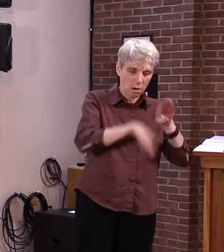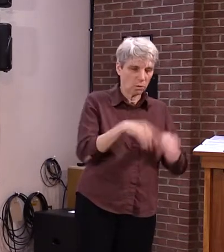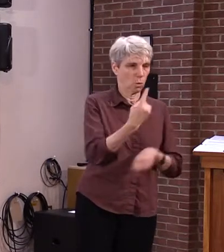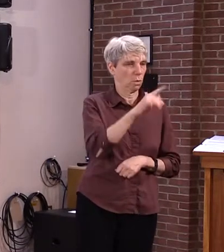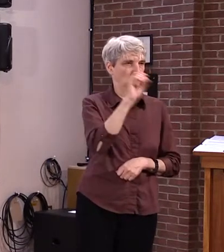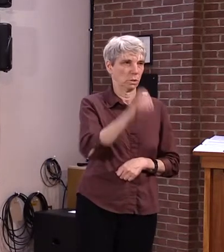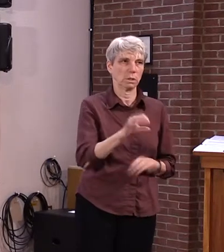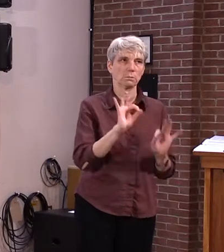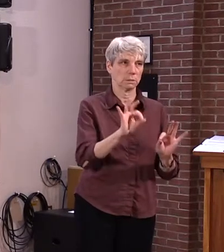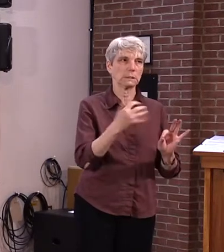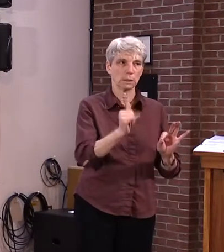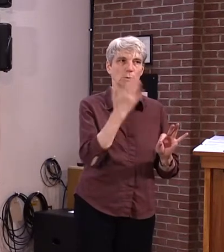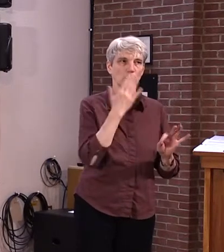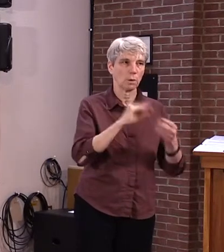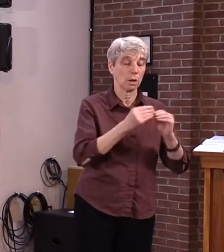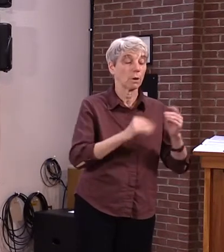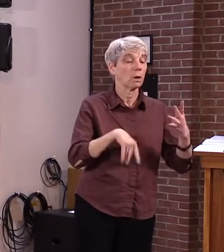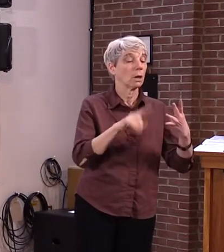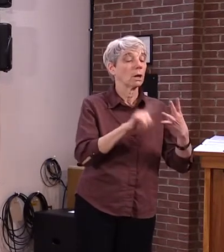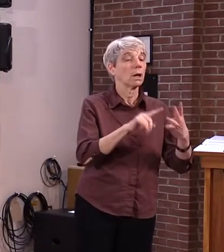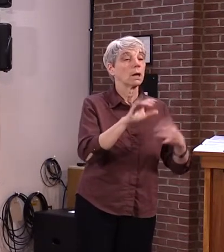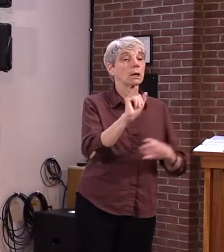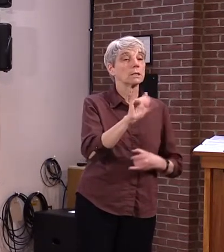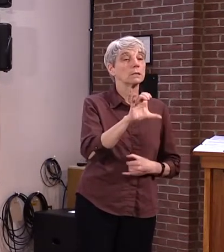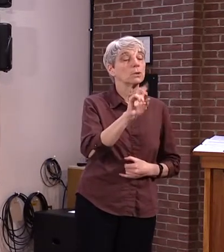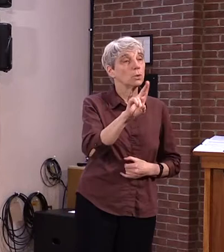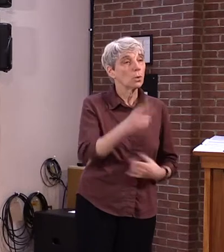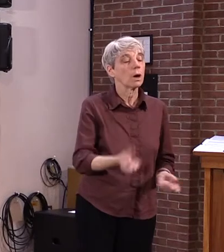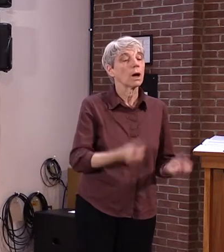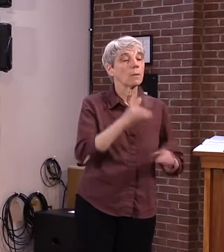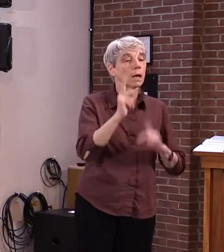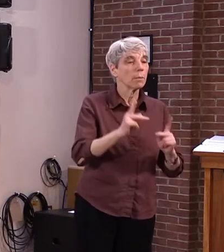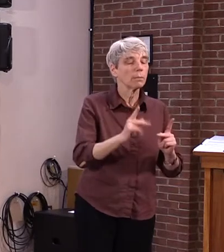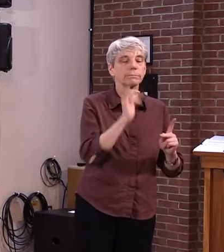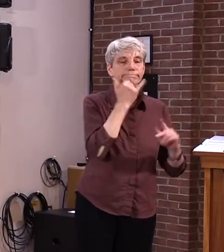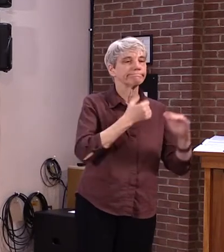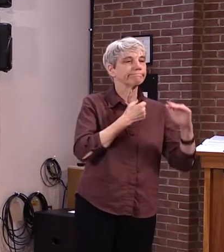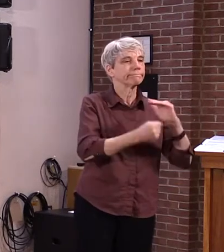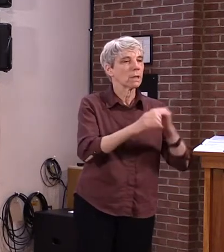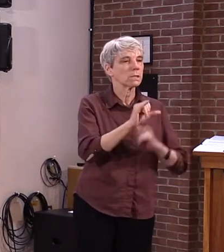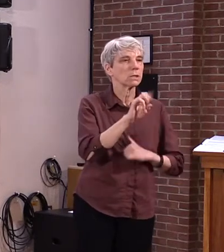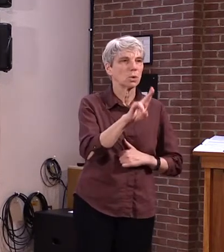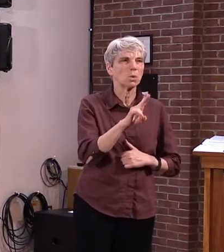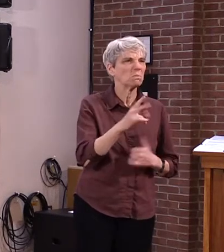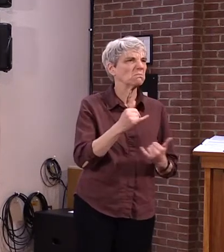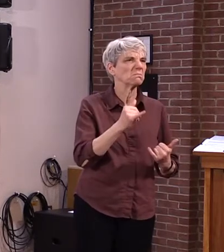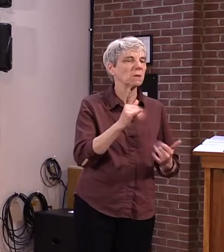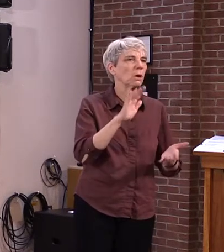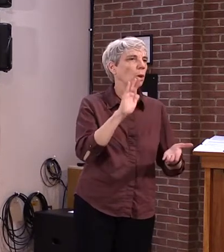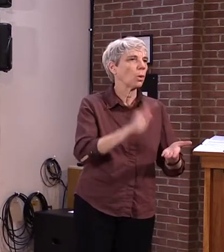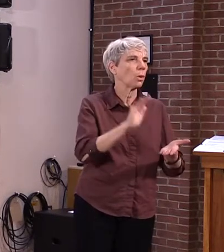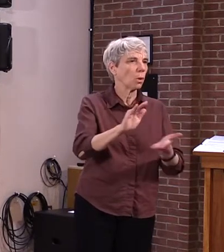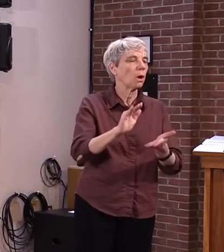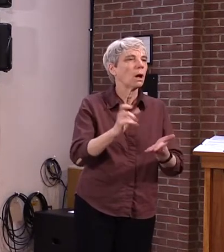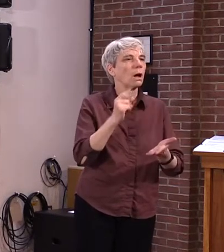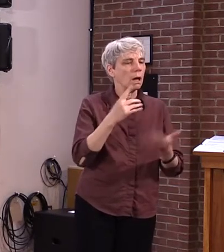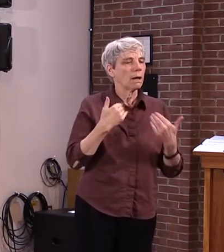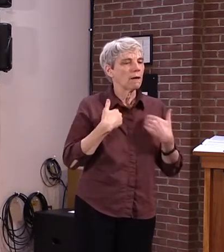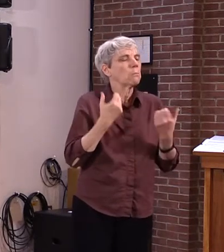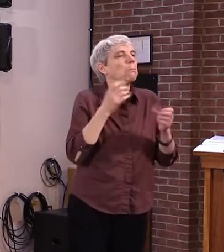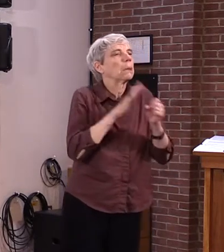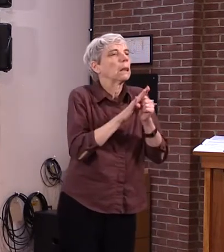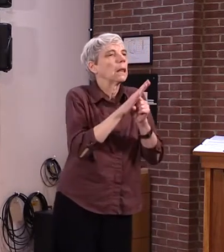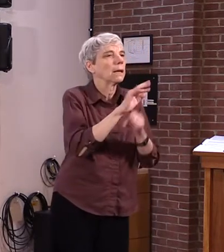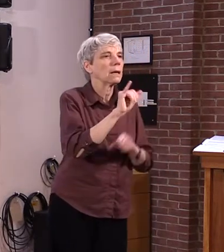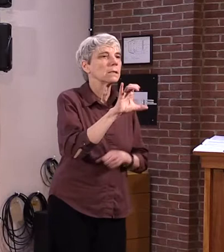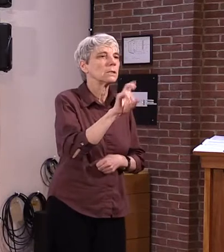positivity rate overall. And then the ICU, you know, we fluctuate there, but certainly enough capacity in our hospital system to take care of anyone